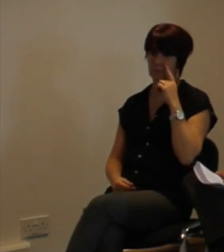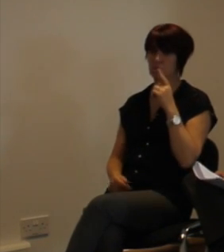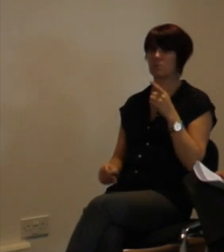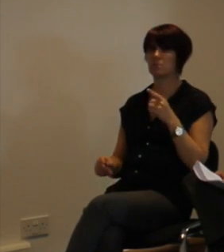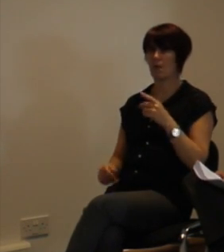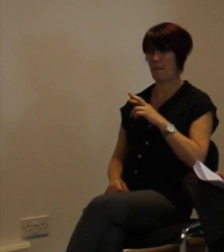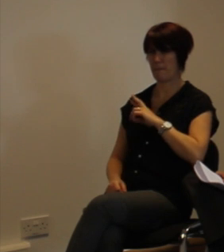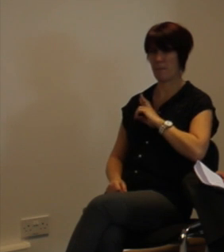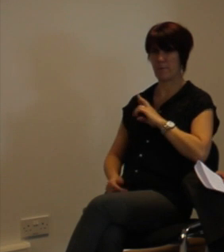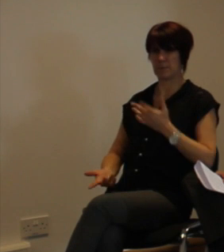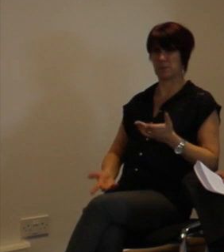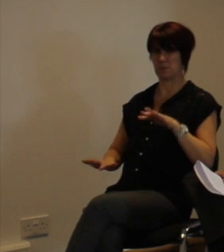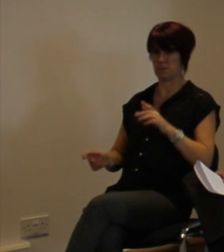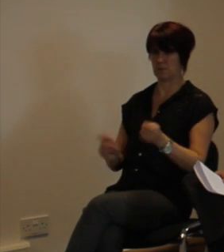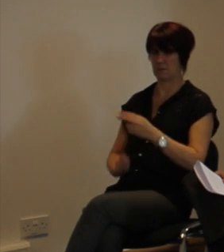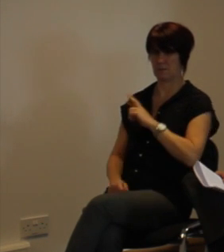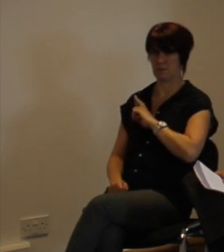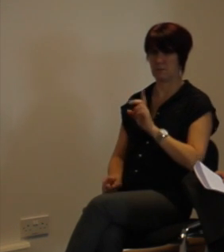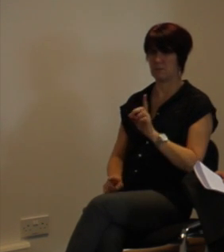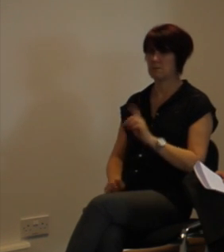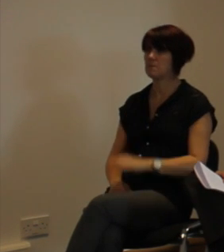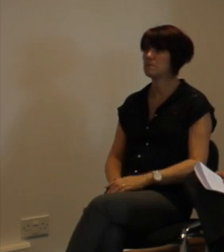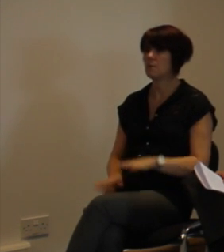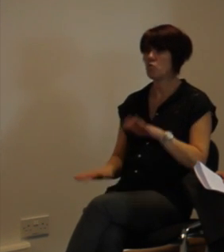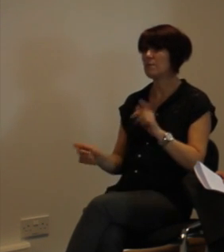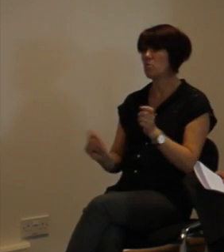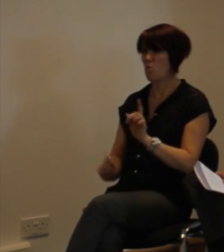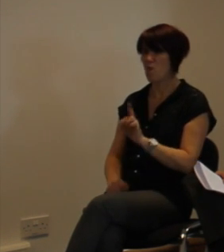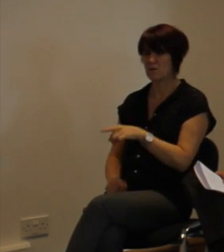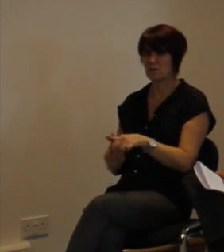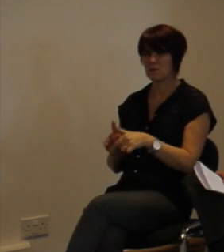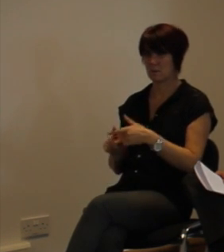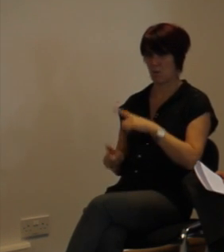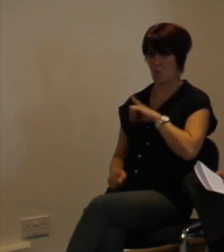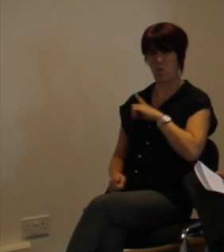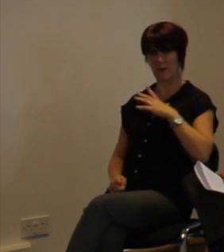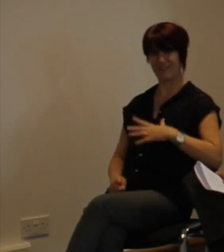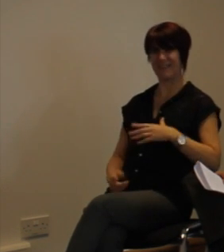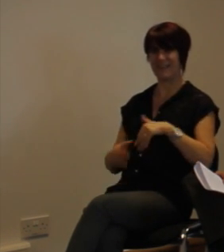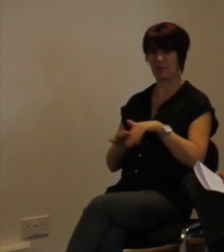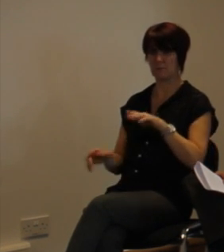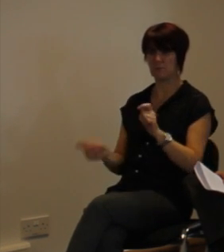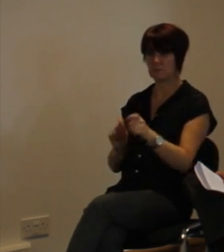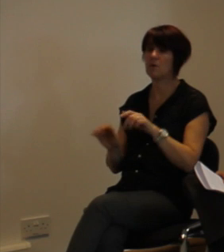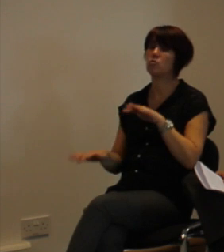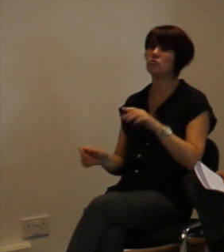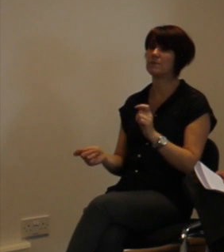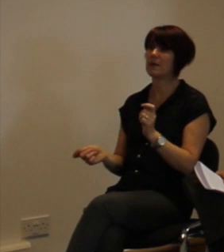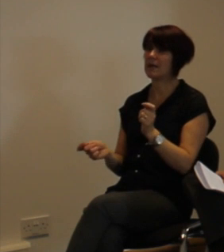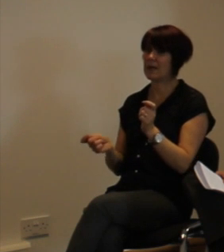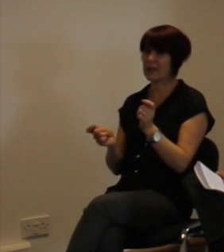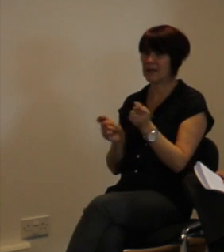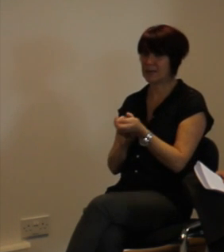purpose of reasonable adjustments. What are reasonable adjustments and why apply reasonable adjustments? Well, reasonable adjustments,